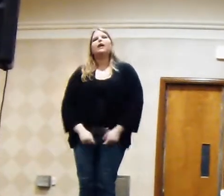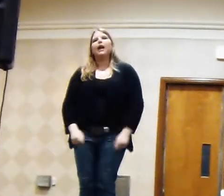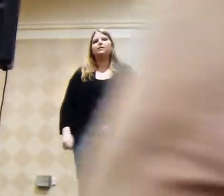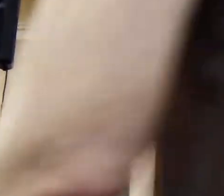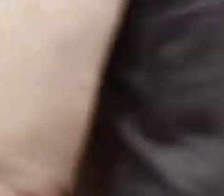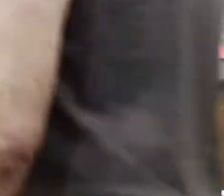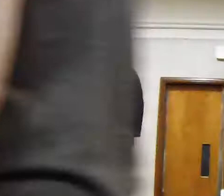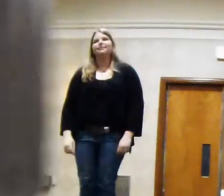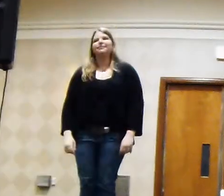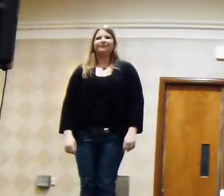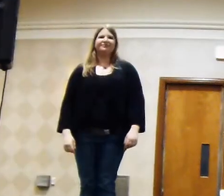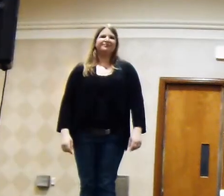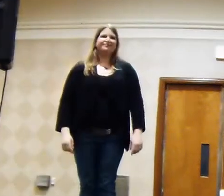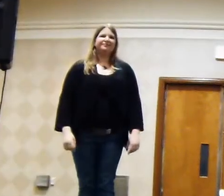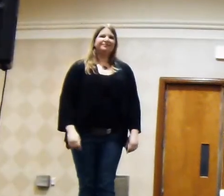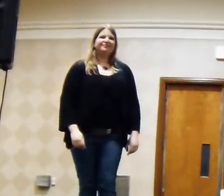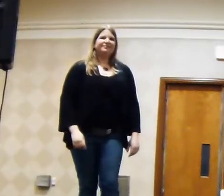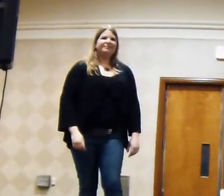copped to it.